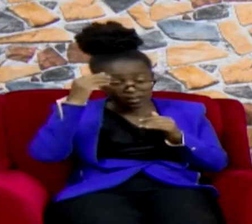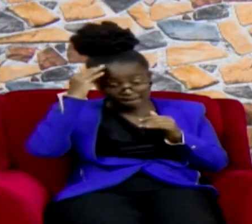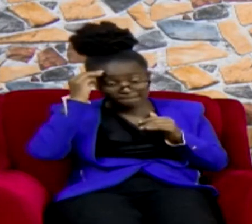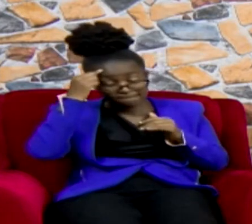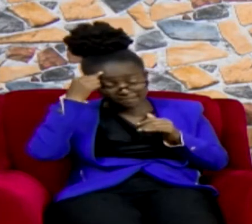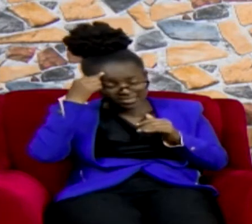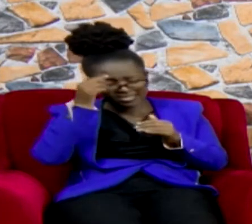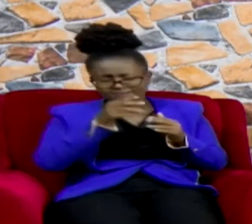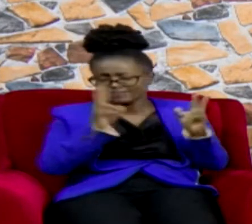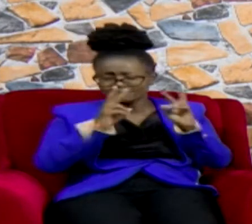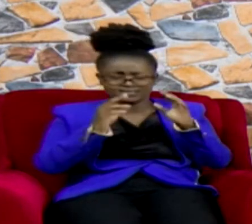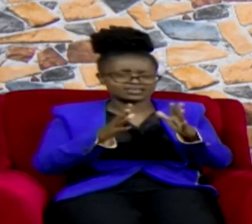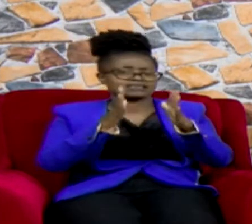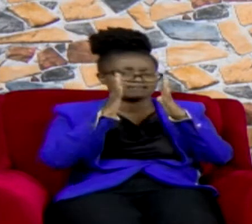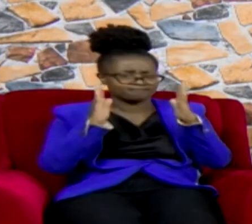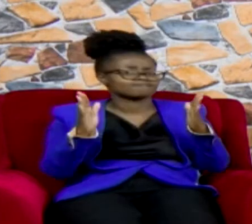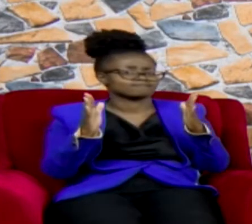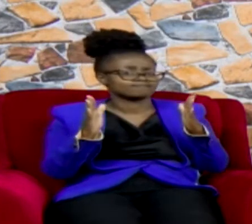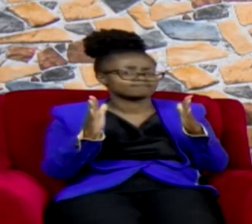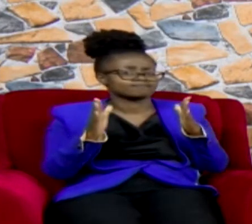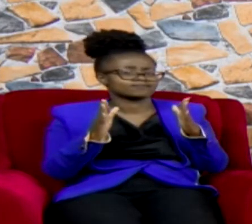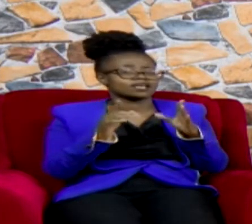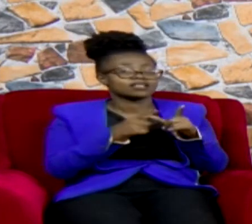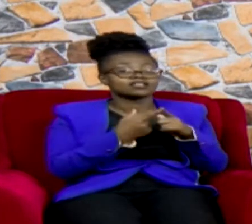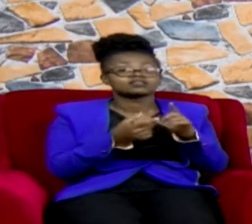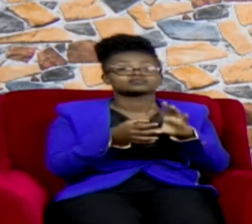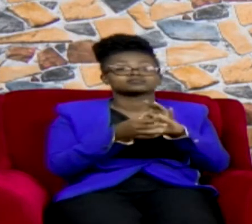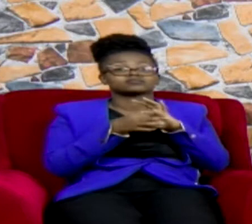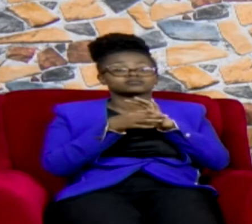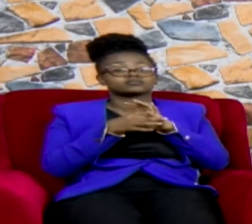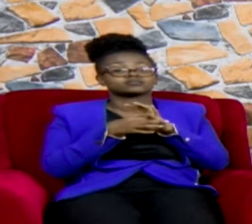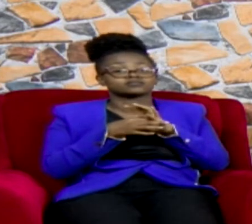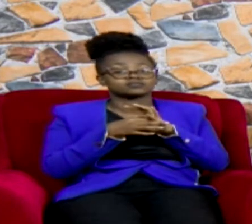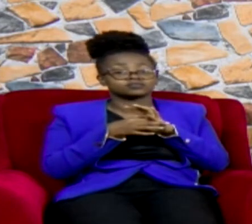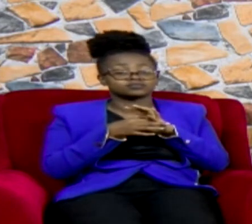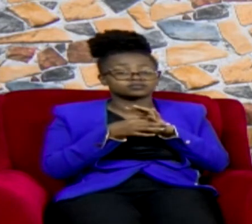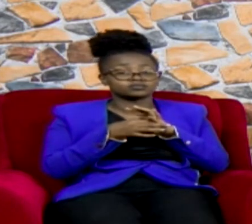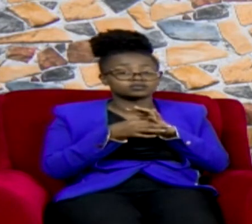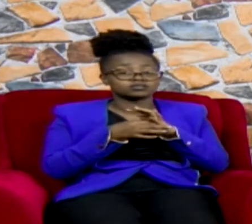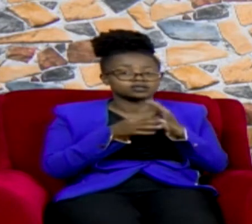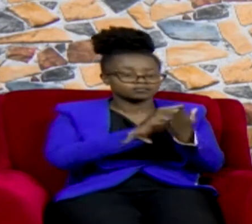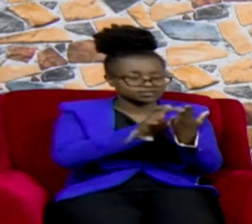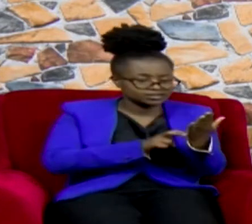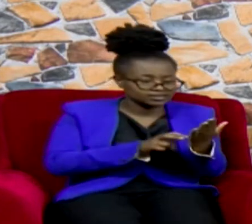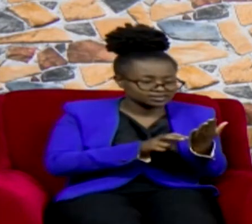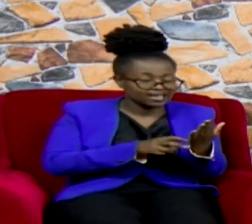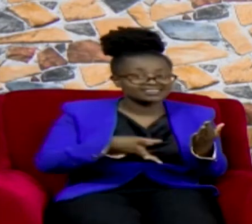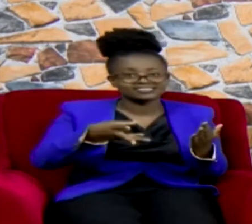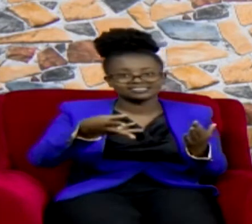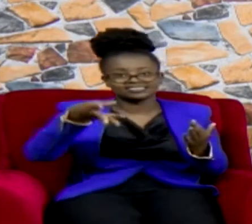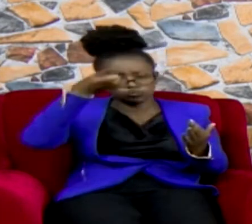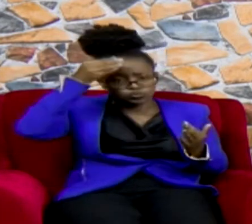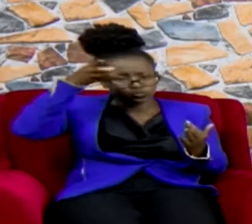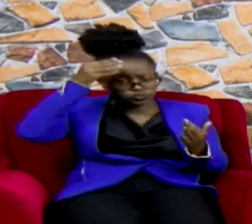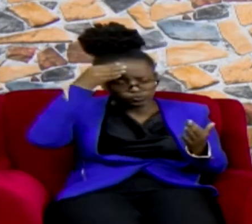strong than the auditory memory. Okay. And then now combined with hyperlexia, now you can see something written is visual.